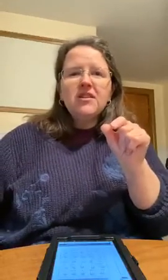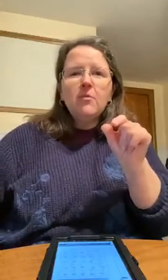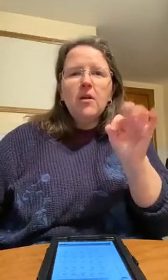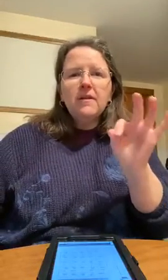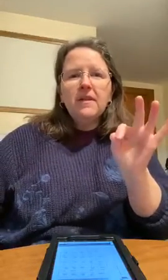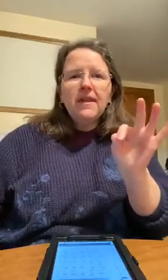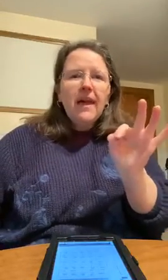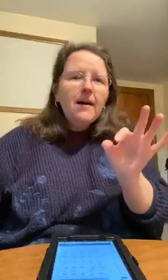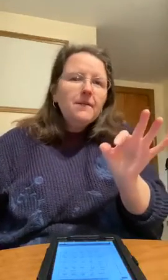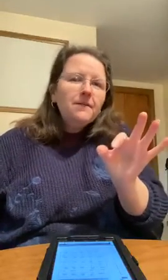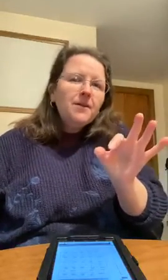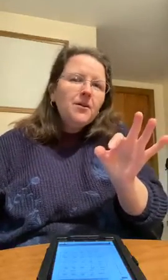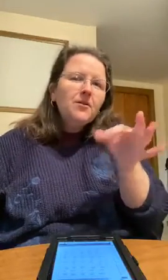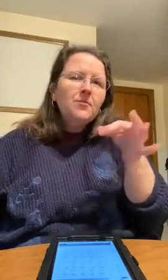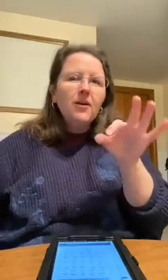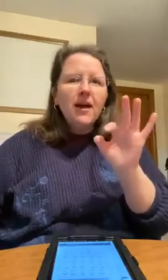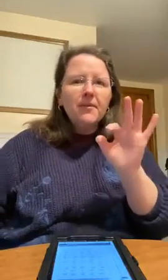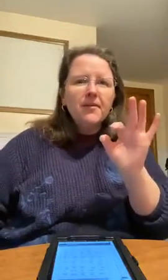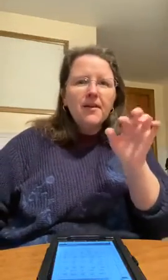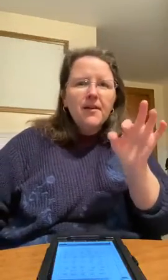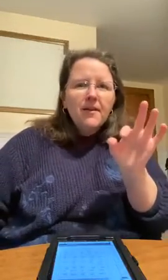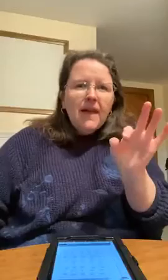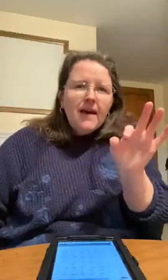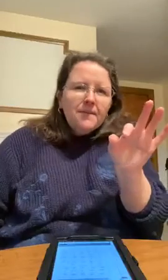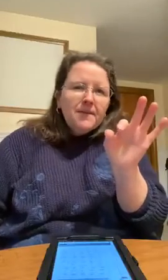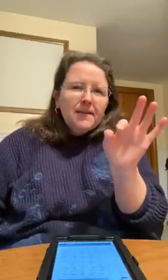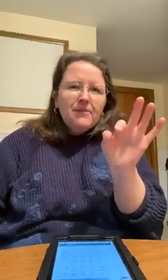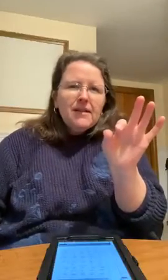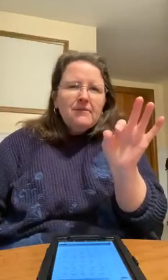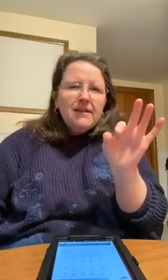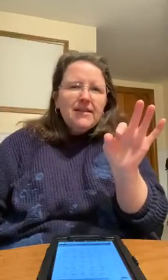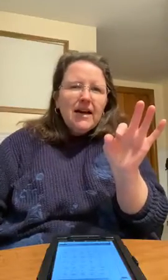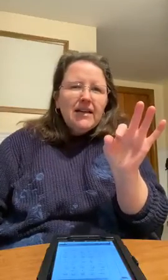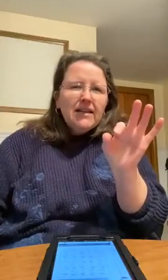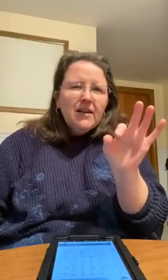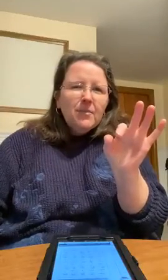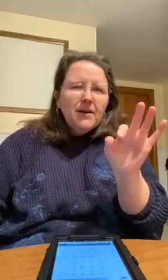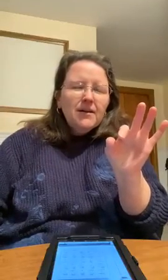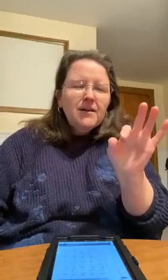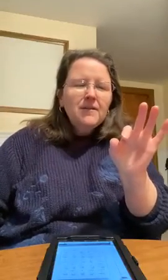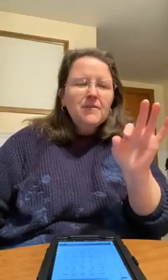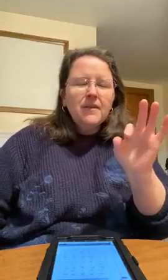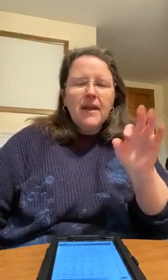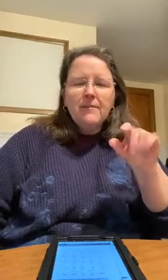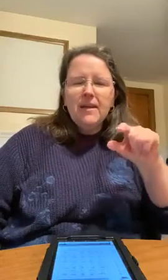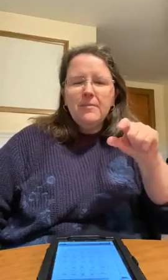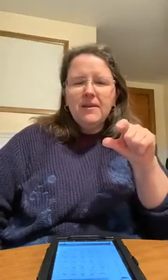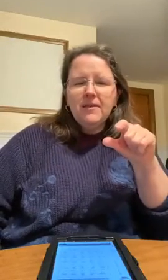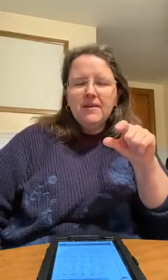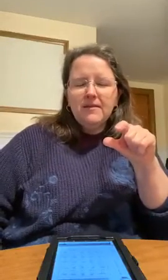smaller than the F. Perhaps the F is like really really tiny, like a button, and maybe the